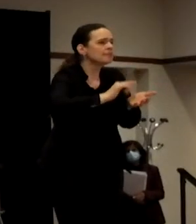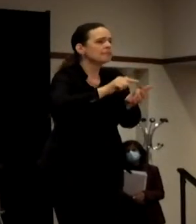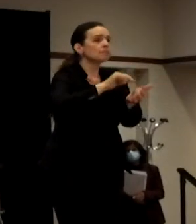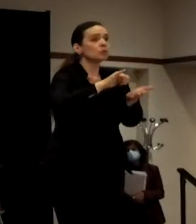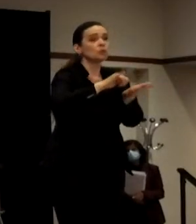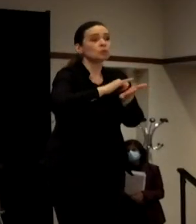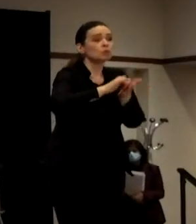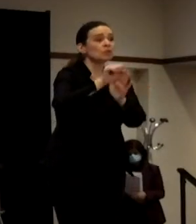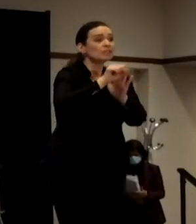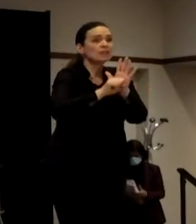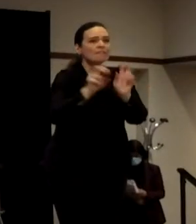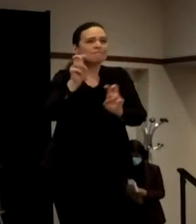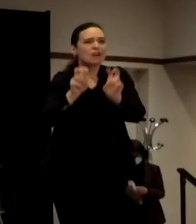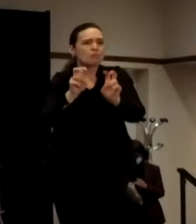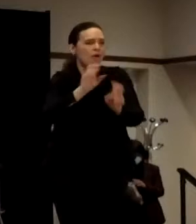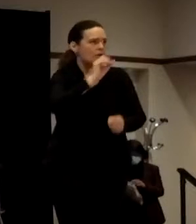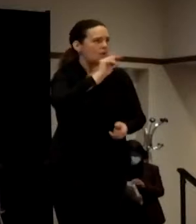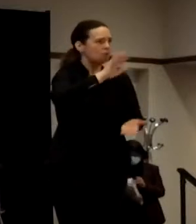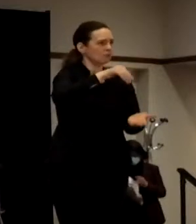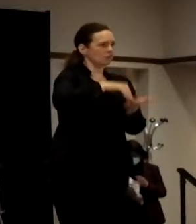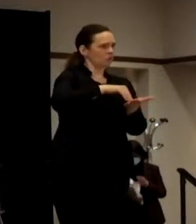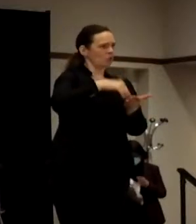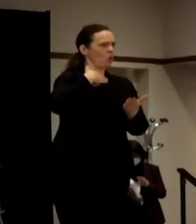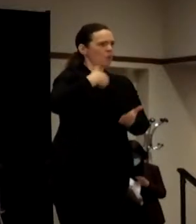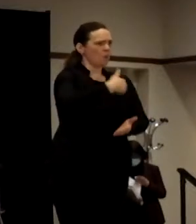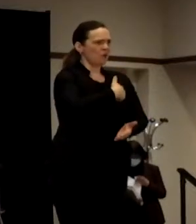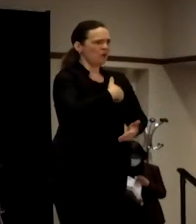on offense, and it's a good feeling.